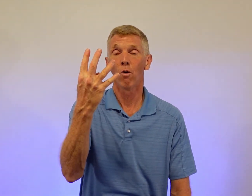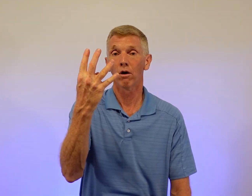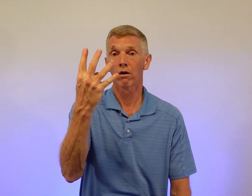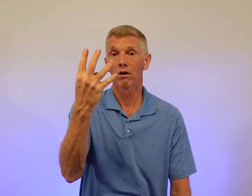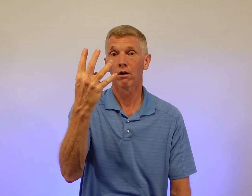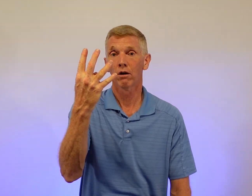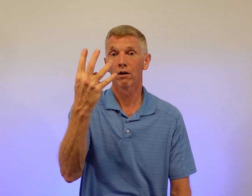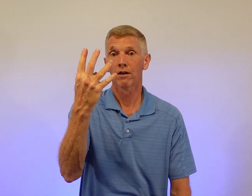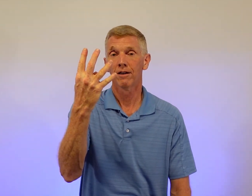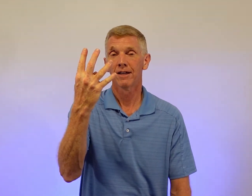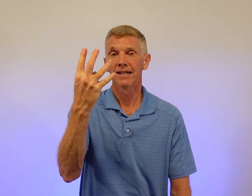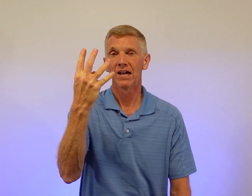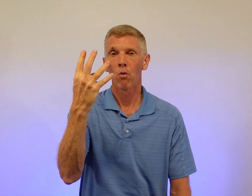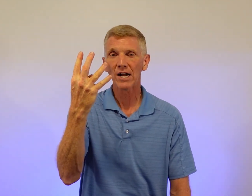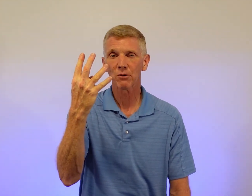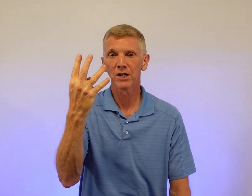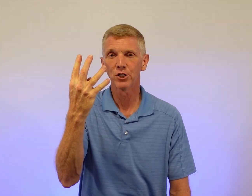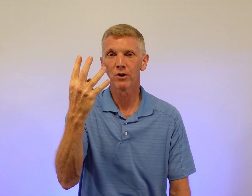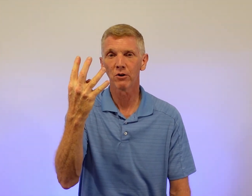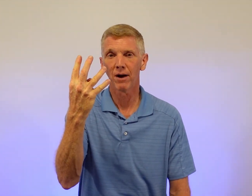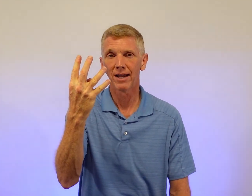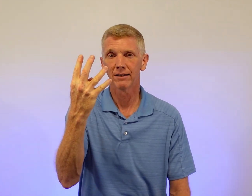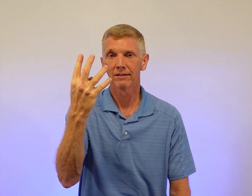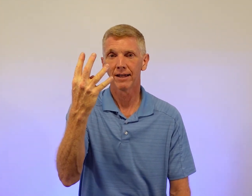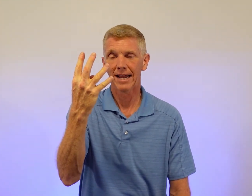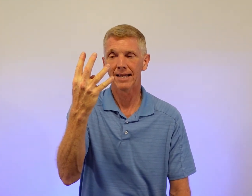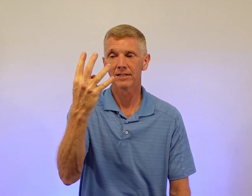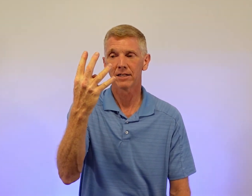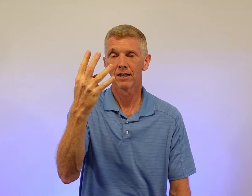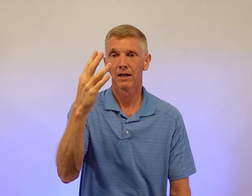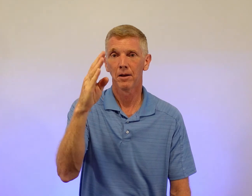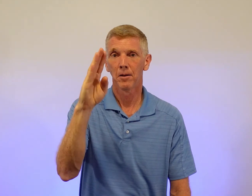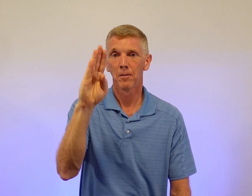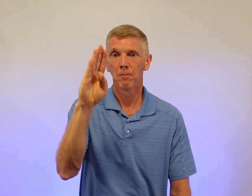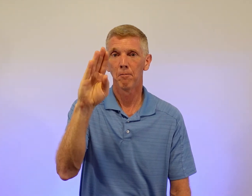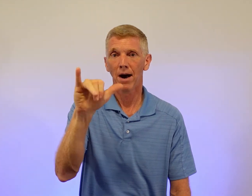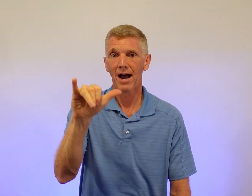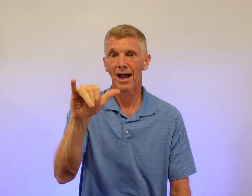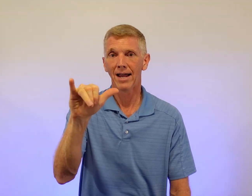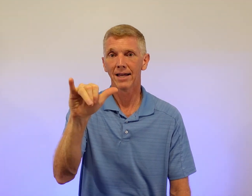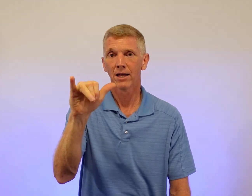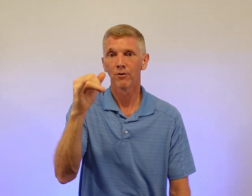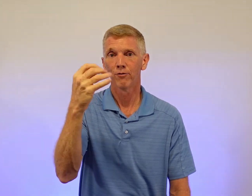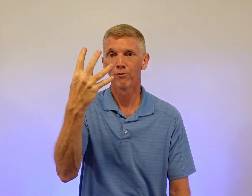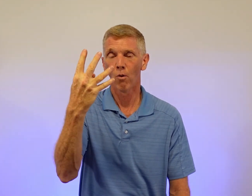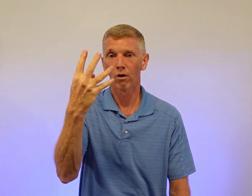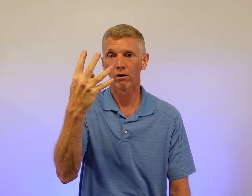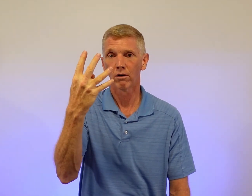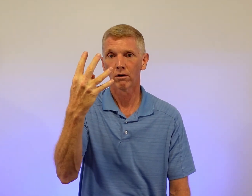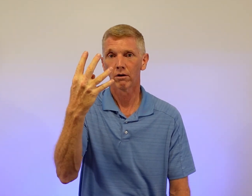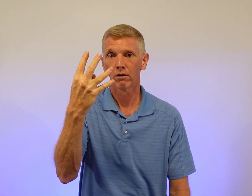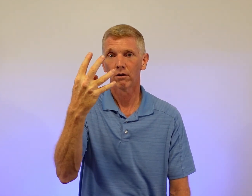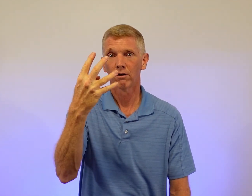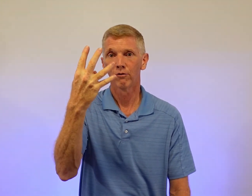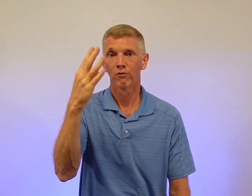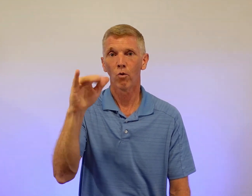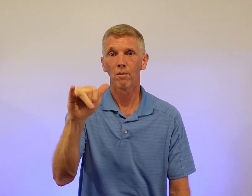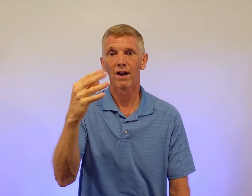4. Now watch what I'm going to do here with my hands. By 4.